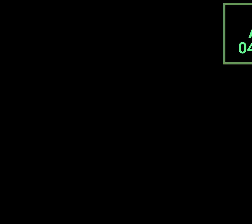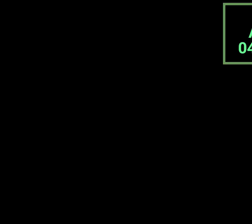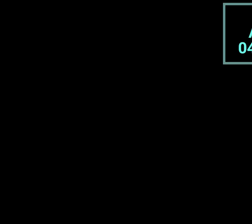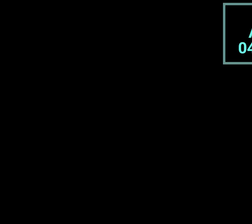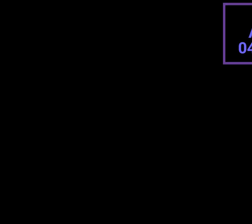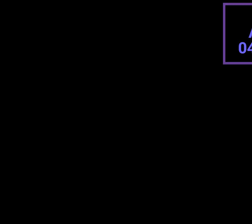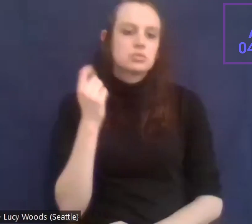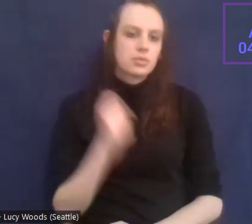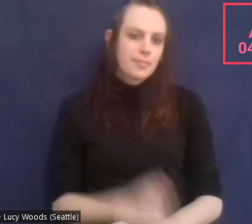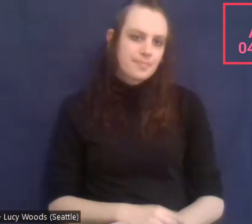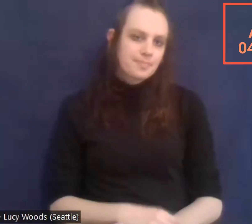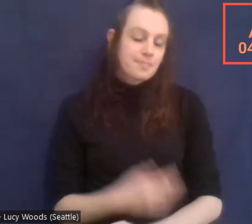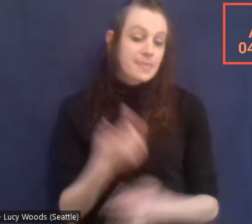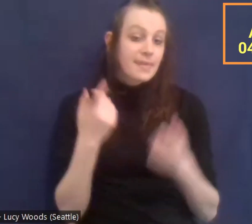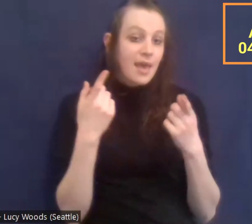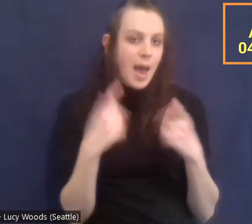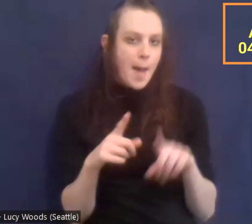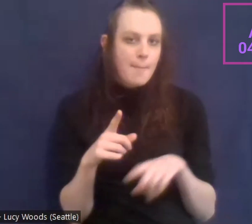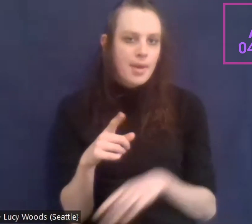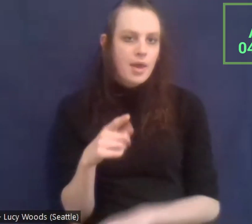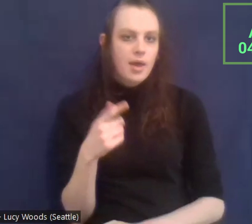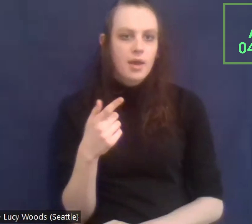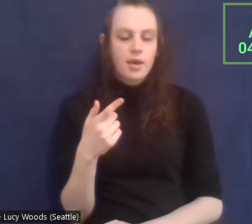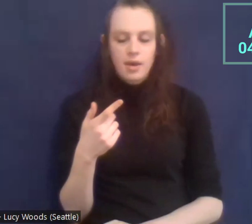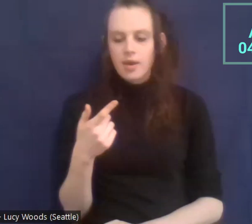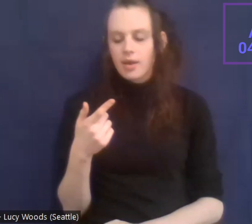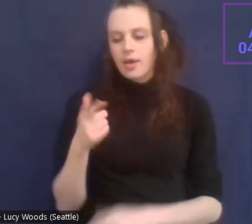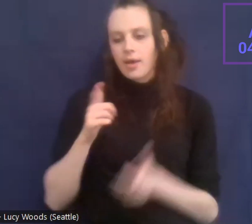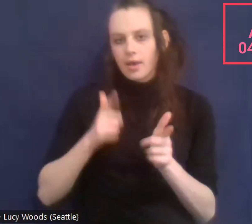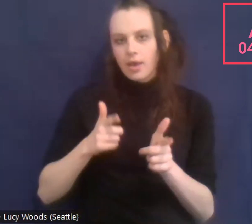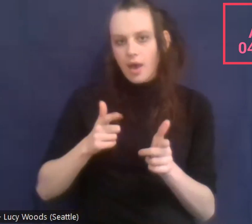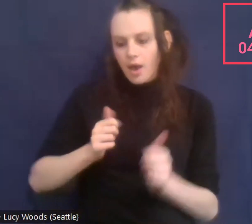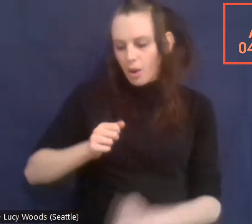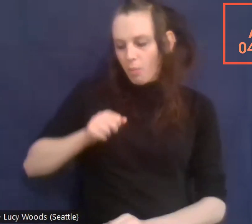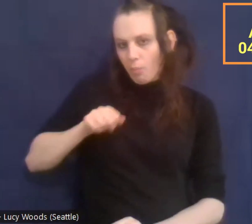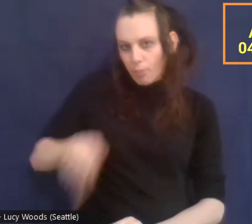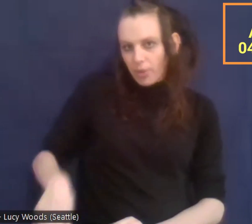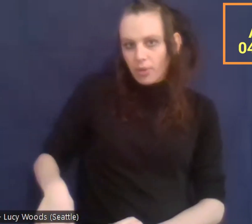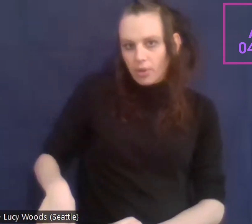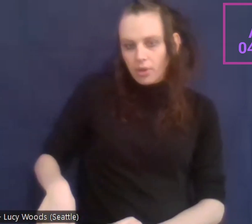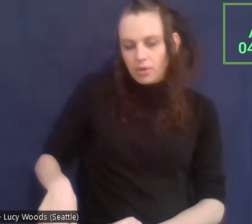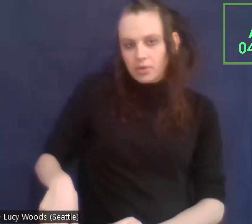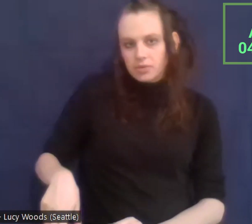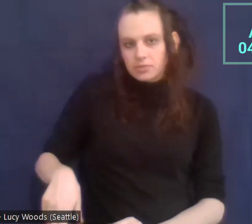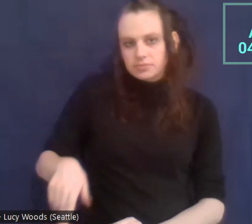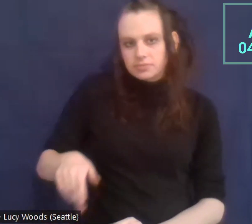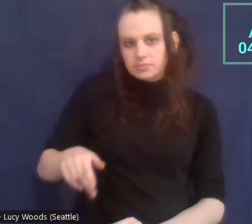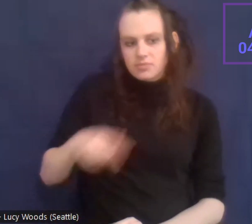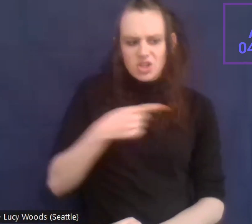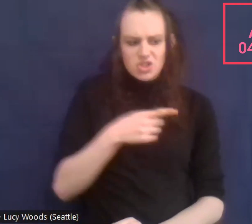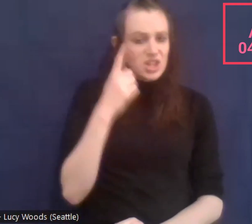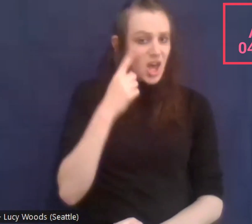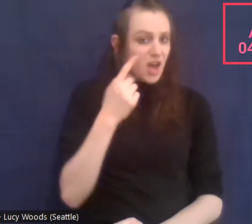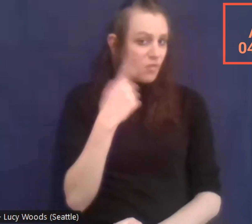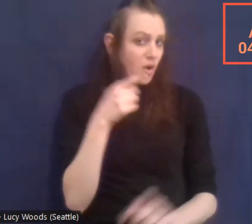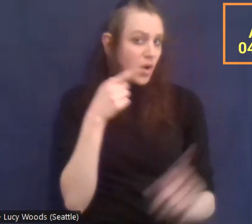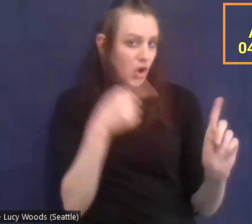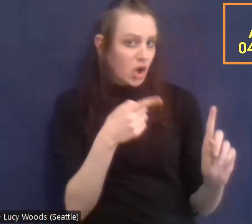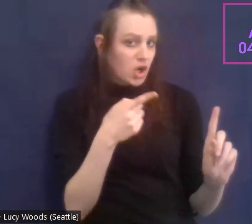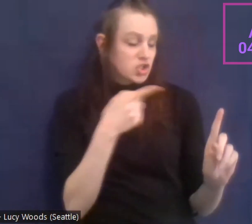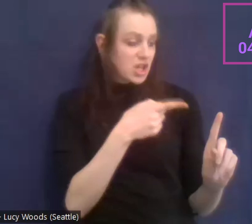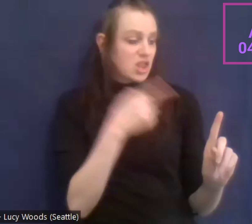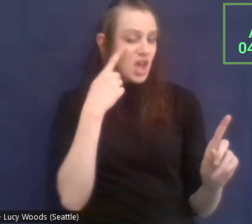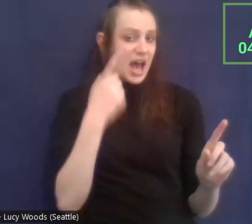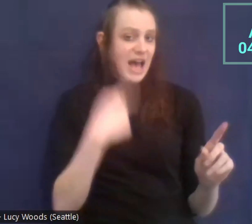ended up happening is the gun fell out of my jacket, right? I didn't rack around or anything, but she thought it was for her, and she